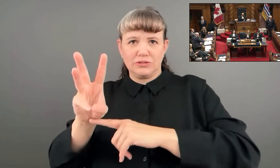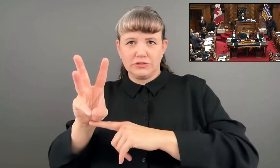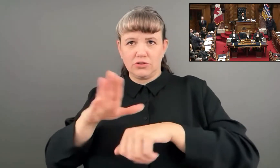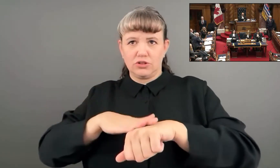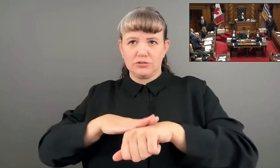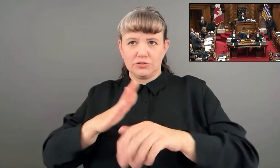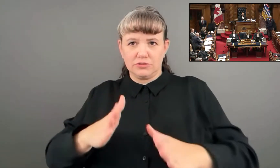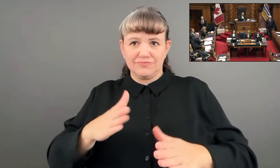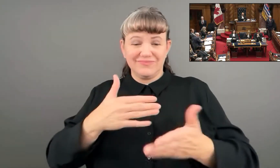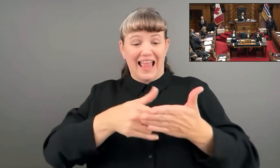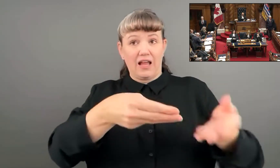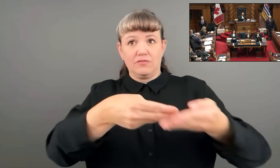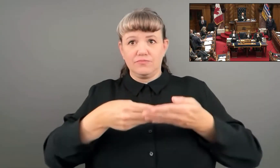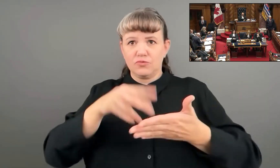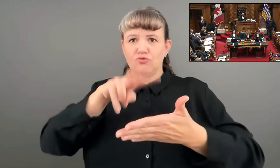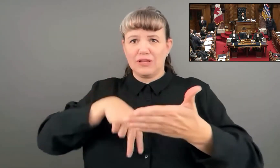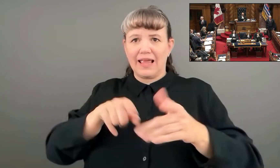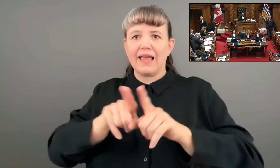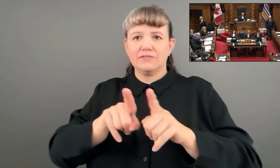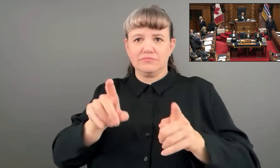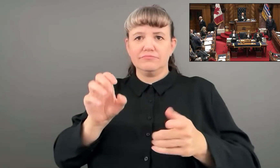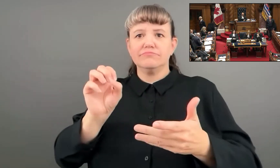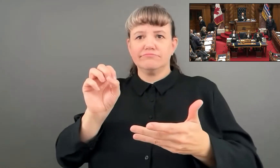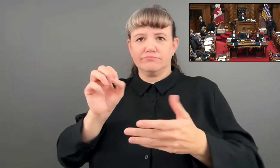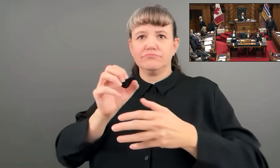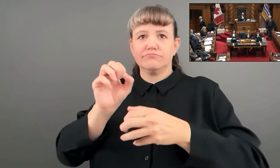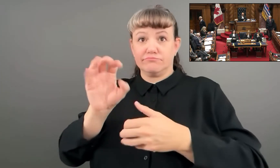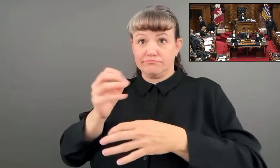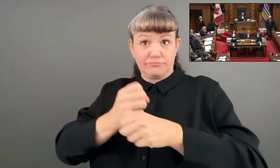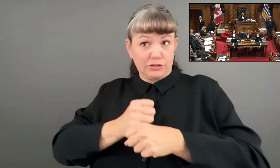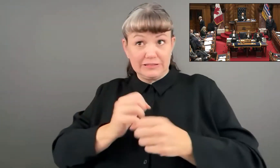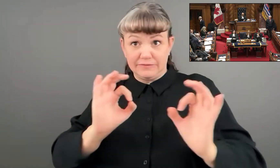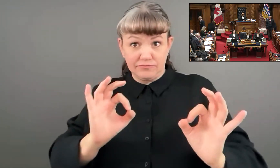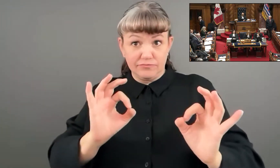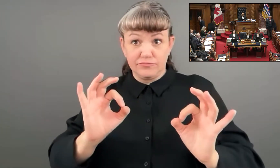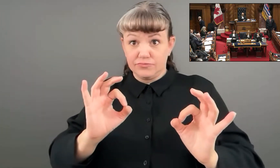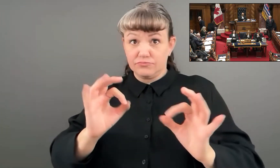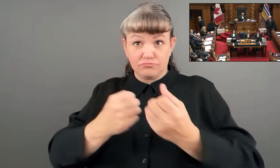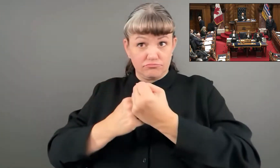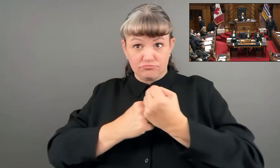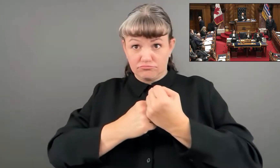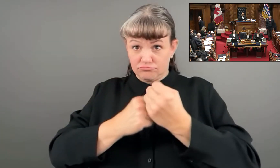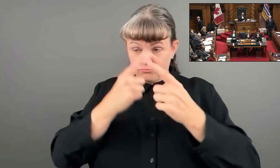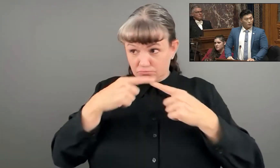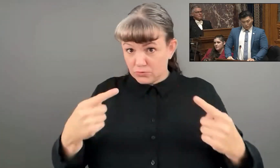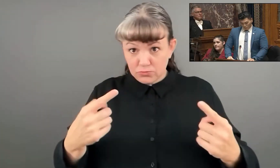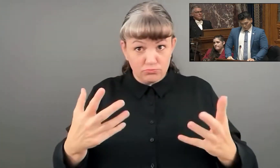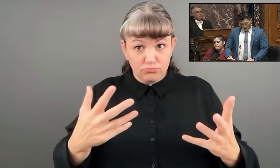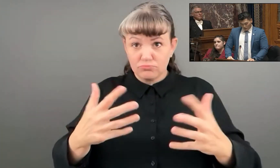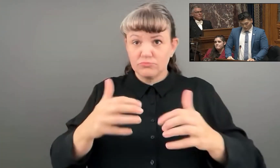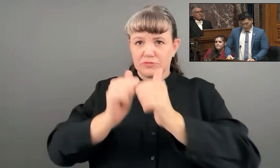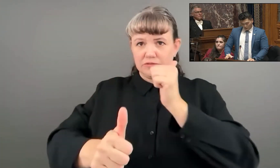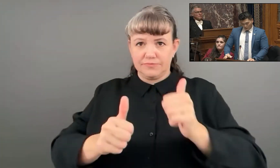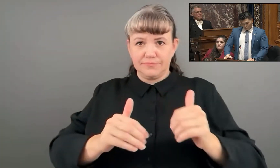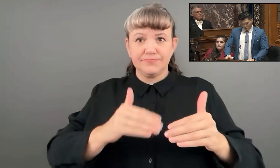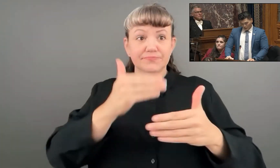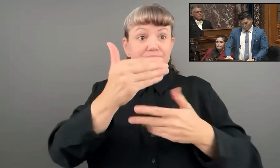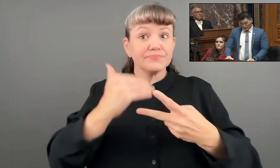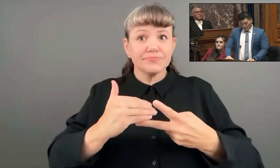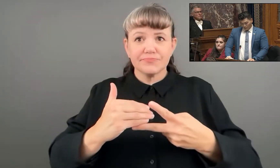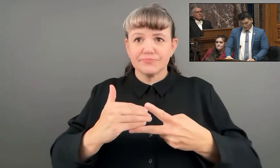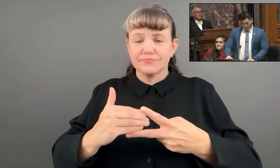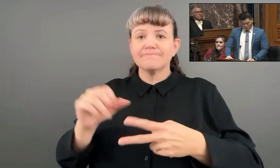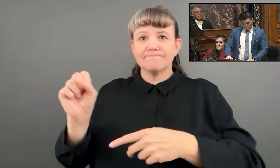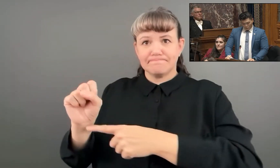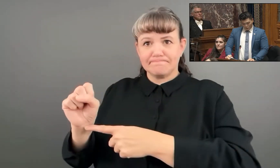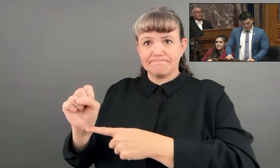and received. All those in favour say aye. Aye. Opposed? Motion carried. Member continue. Thank you, Honourable Speaker. I ask